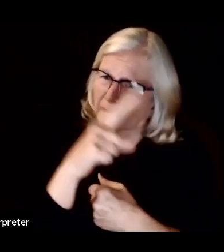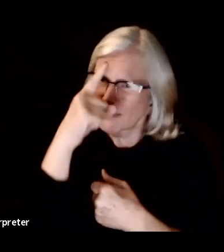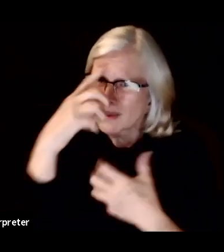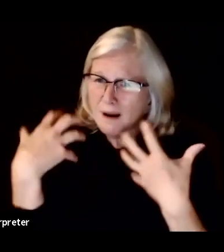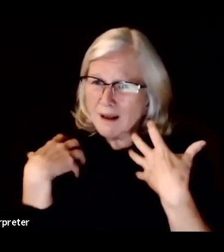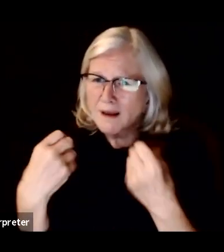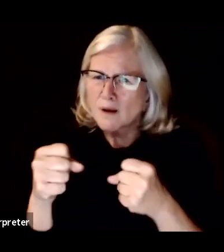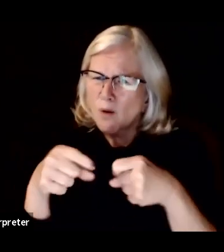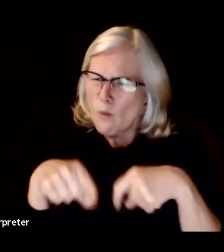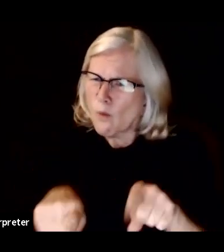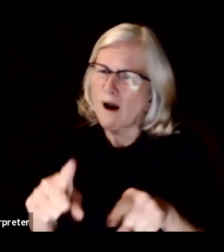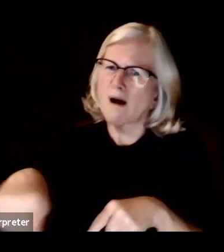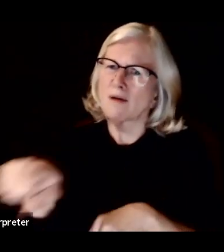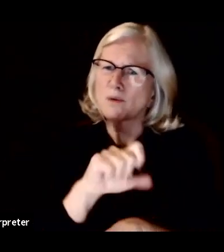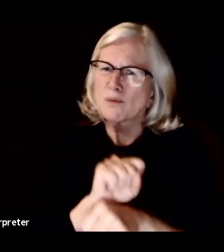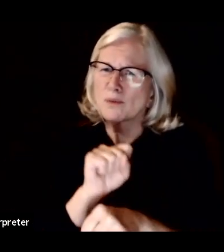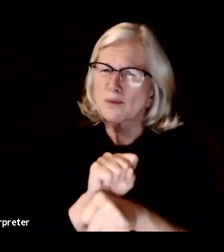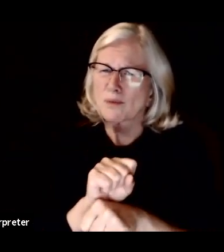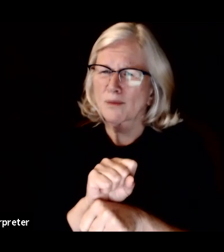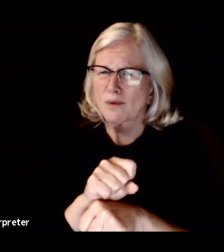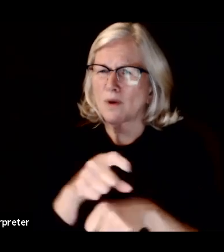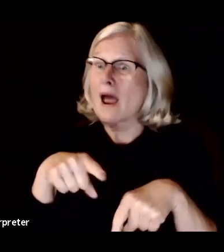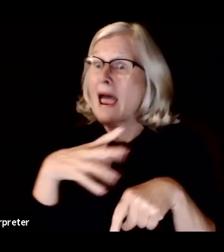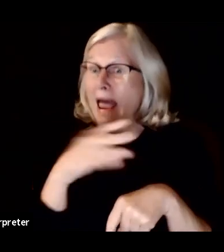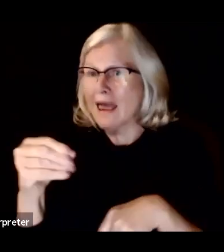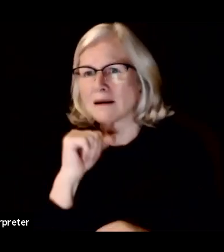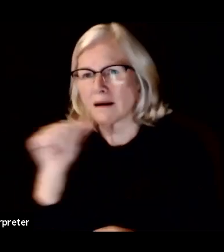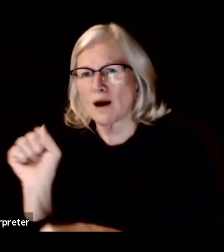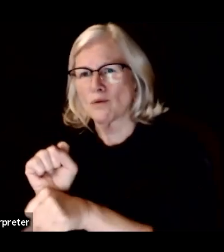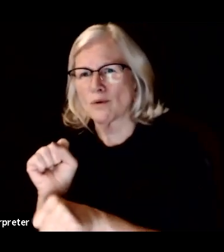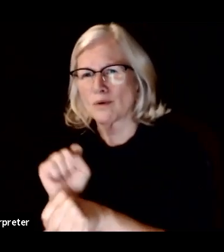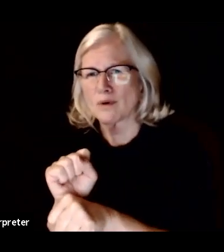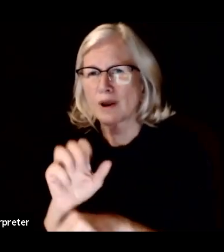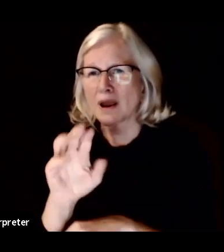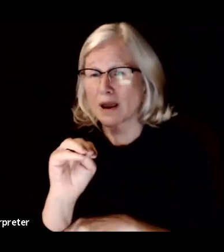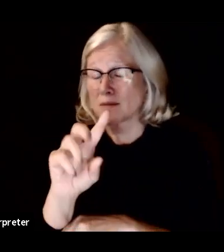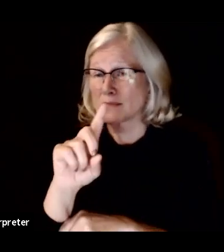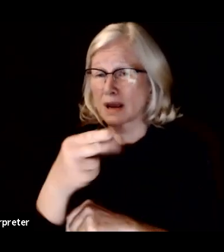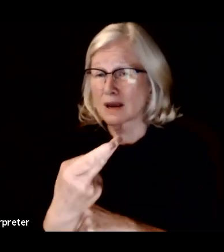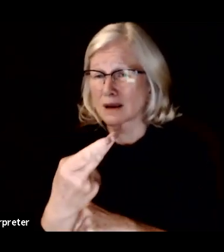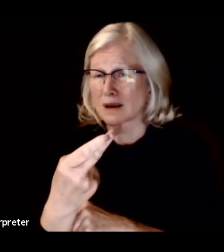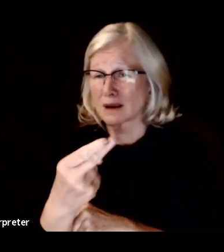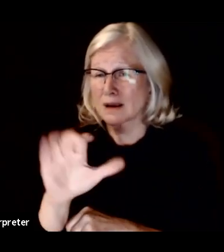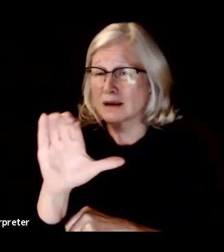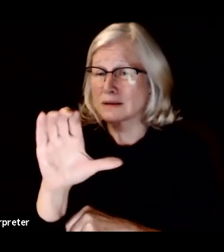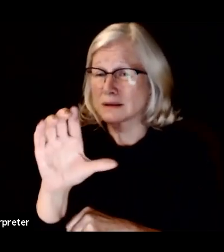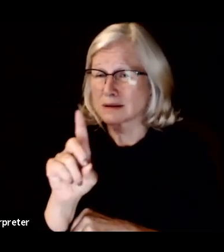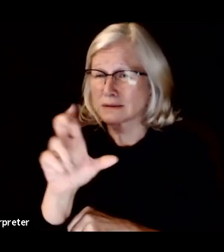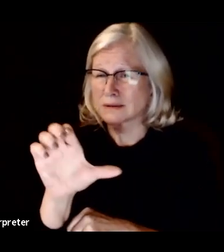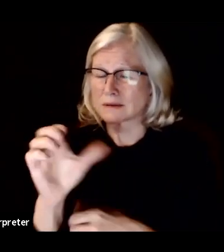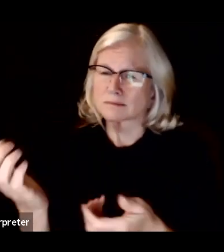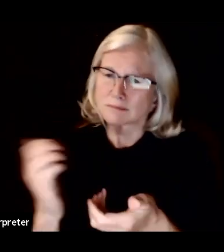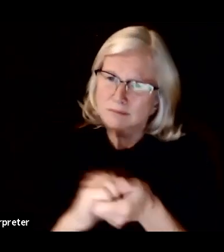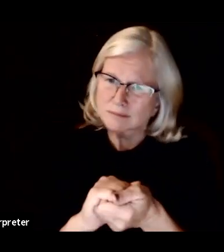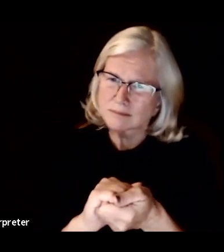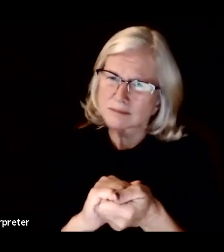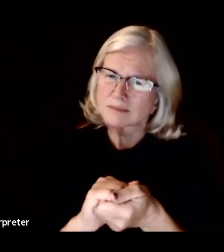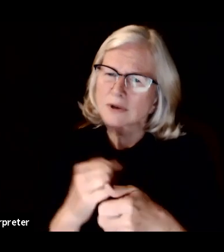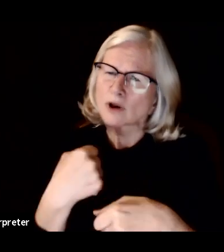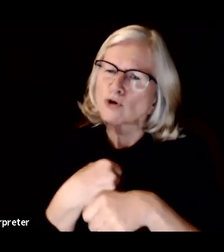MDH worked in partnership with CDC to create a toolkit of mental health and resiliency tools